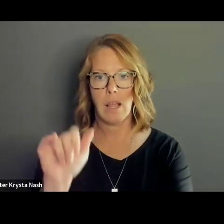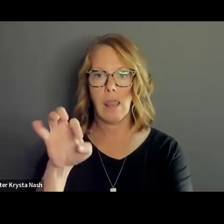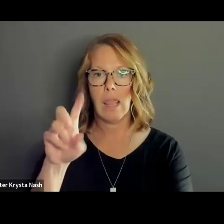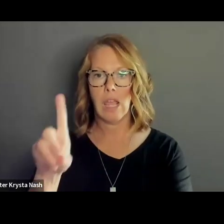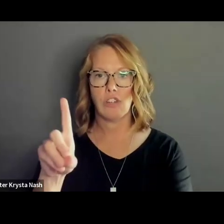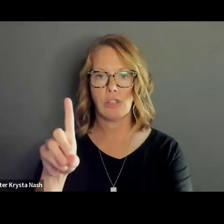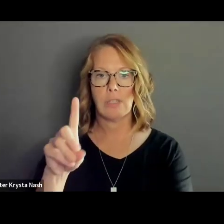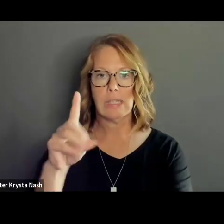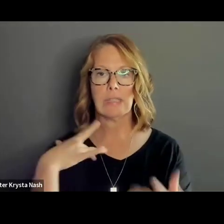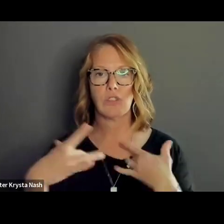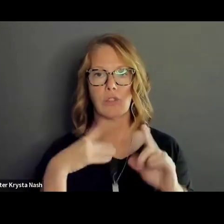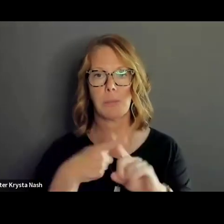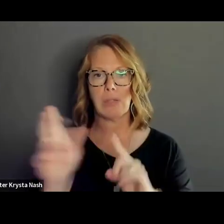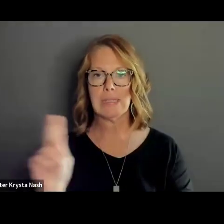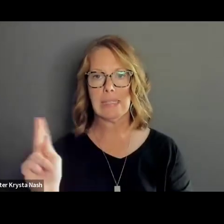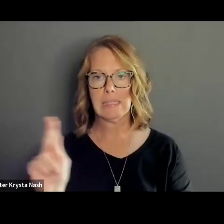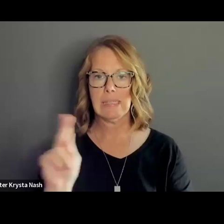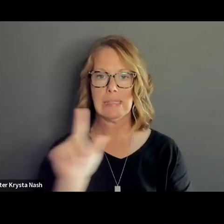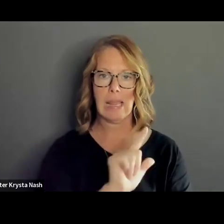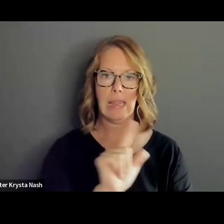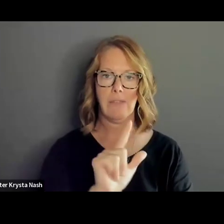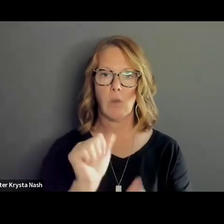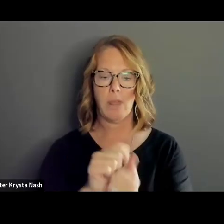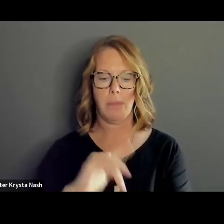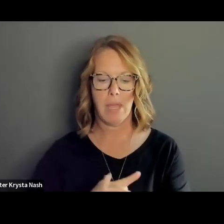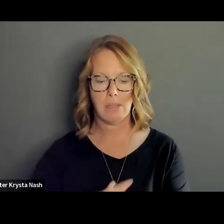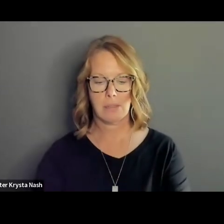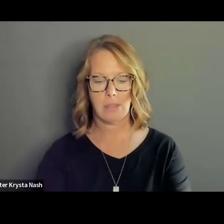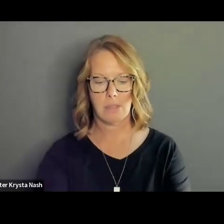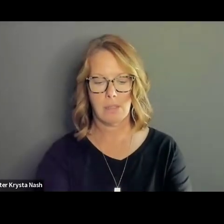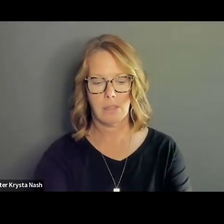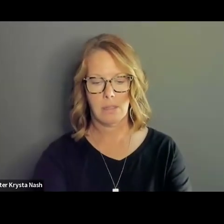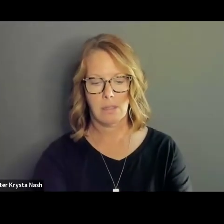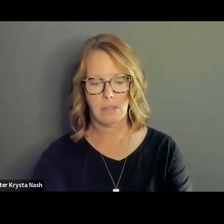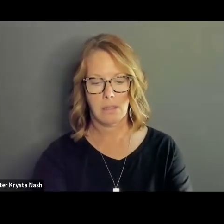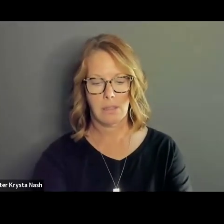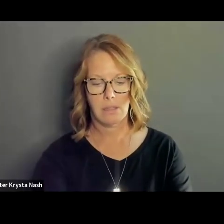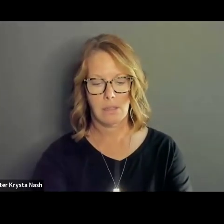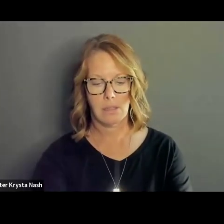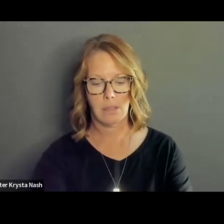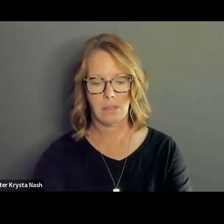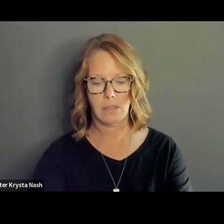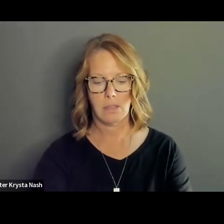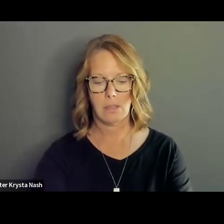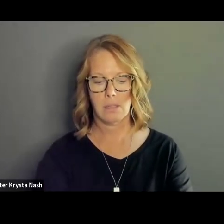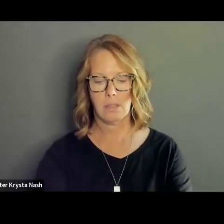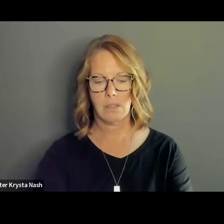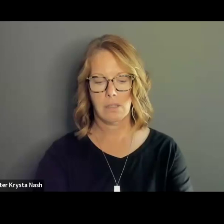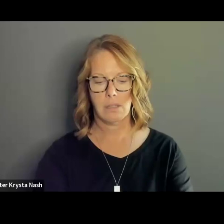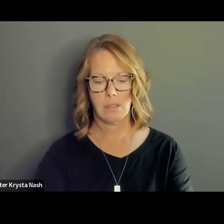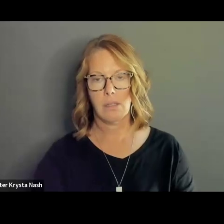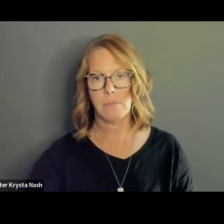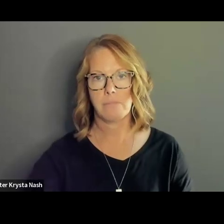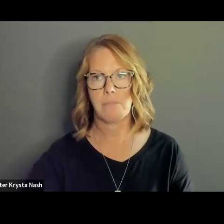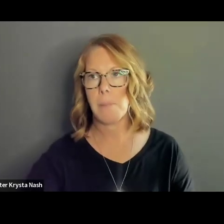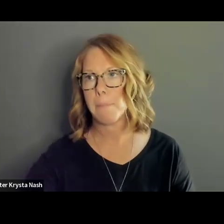worried about his kidneys and liver with medications. And yes, that is something to think about.